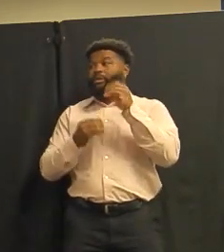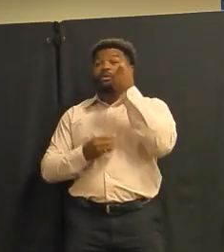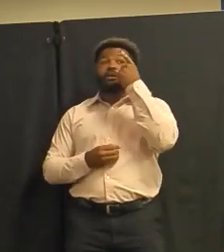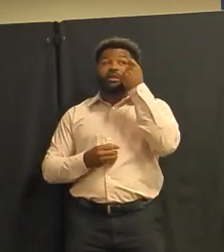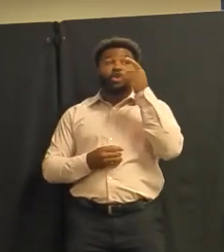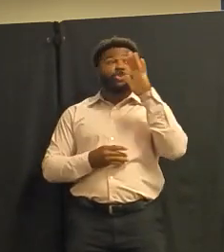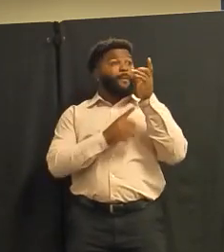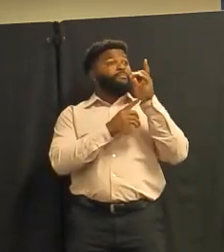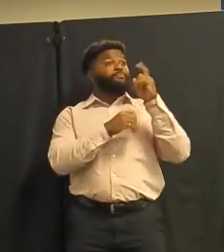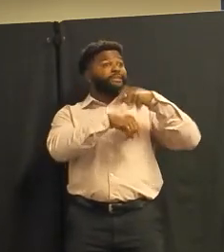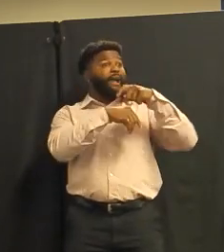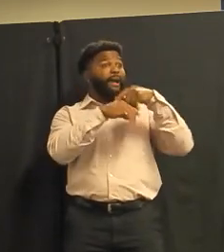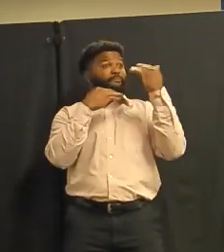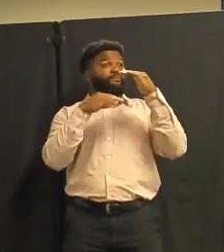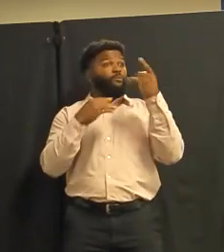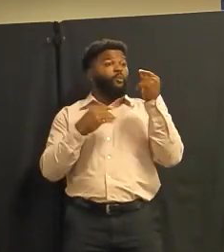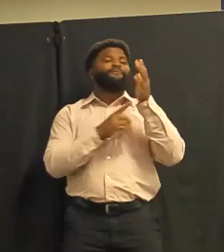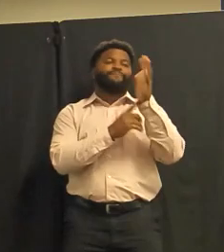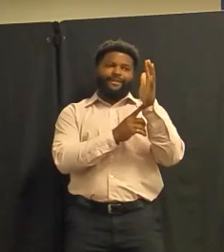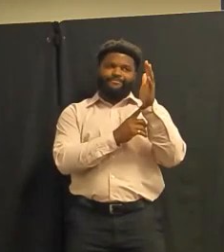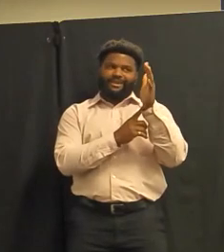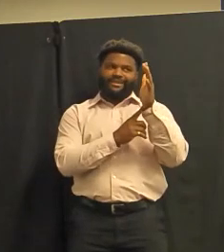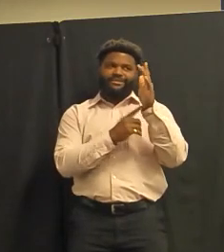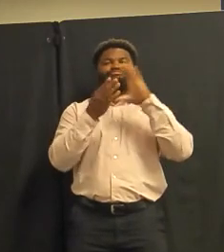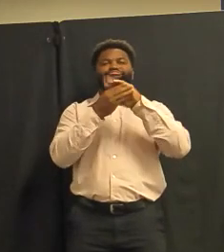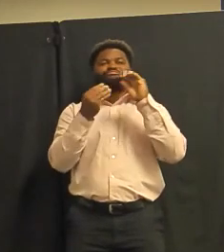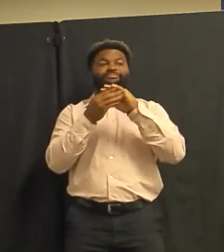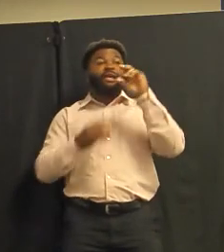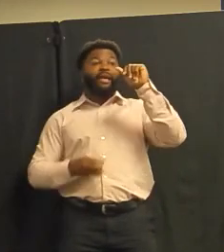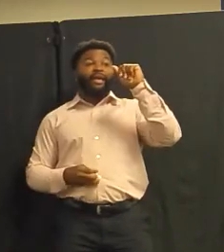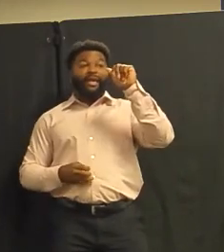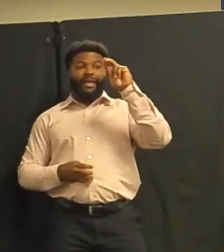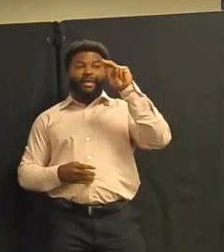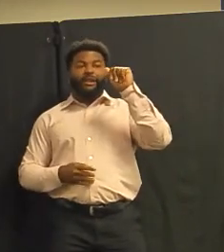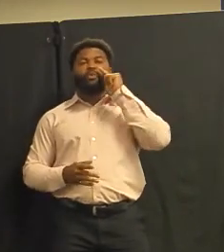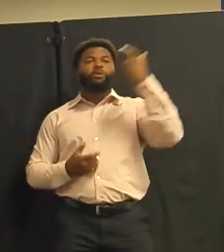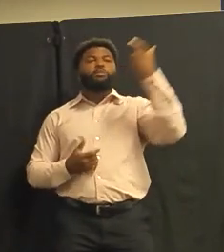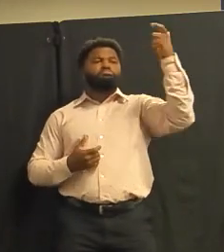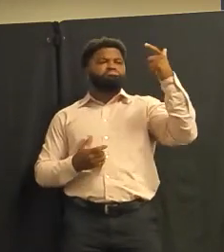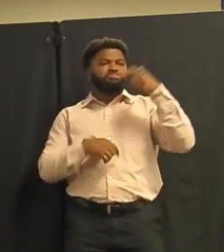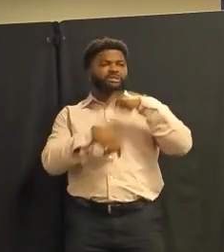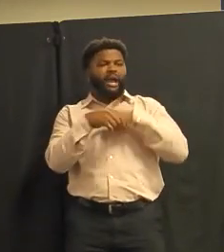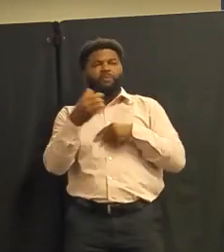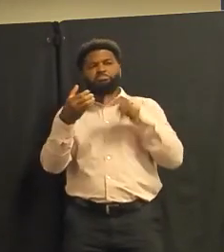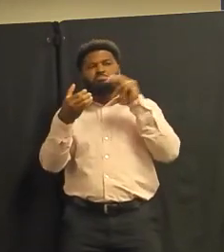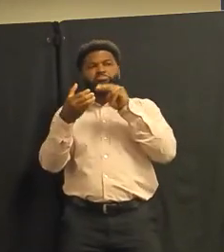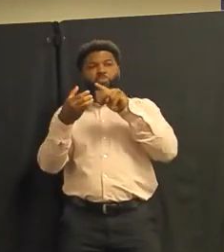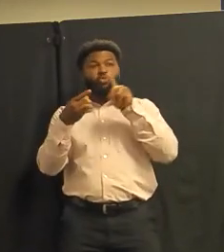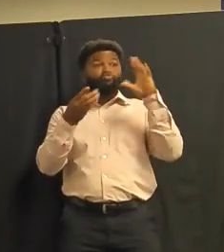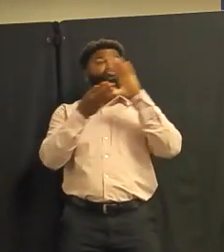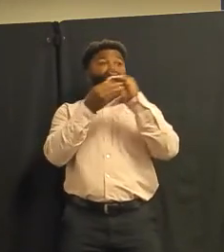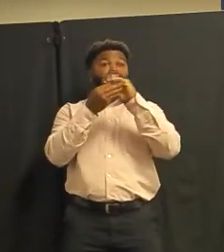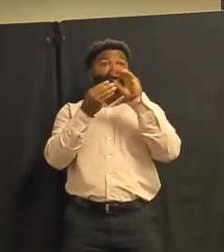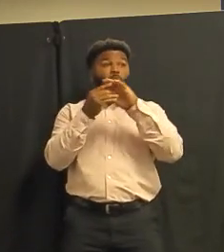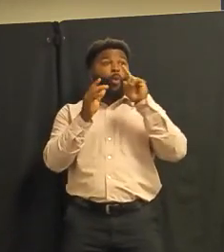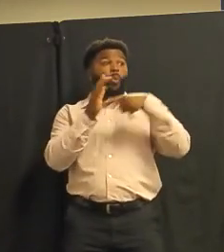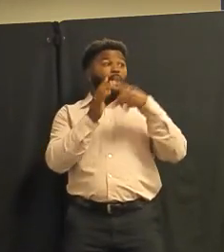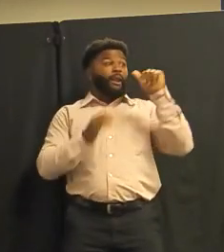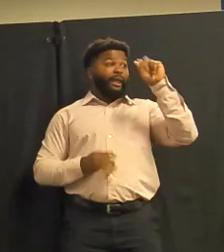limited to 5 minutes. Anna will be our timekeeper this evening, and once she